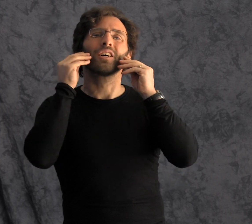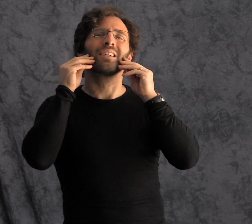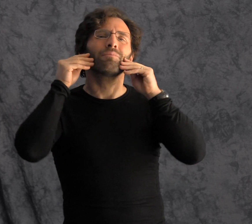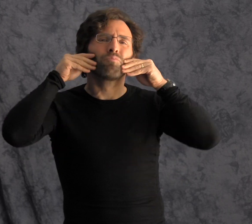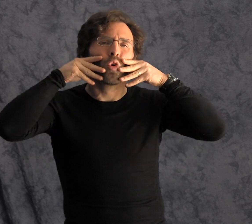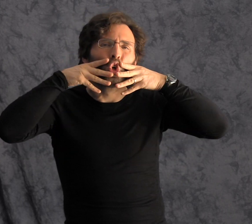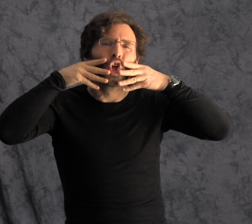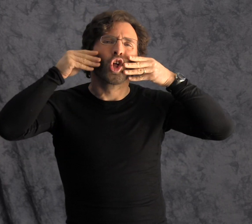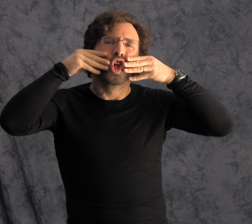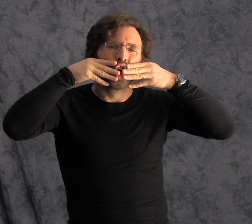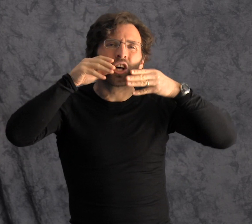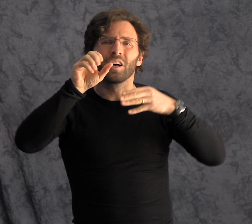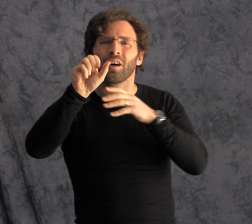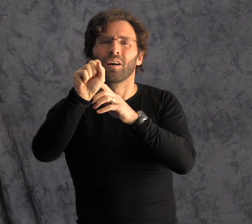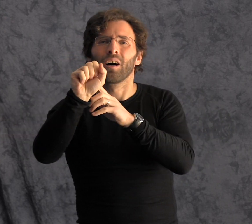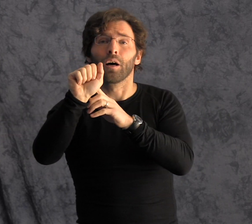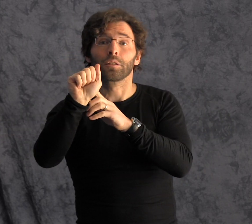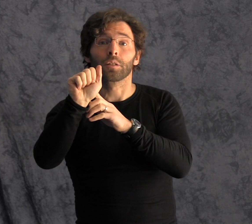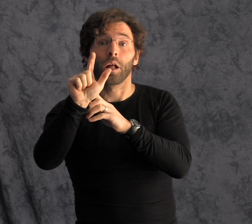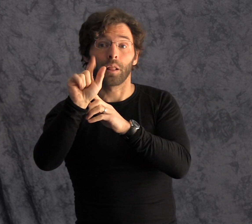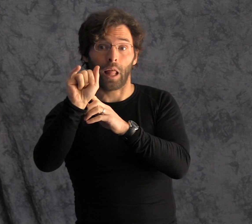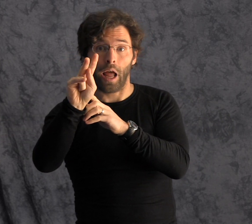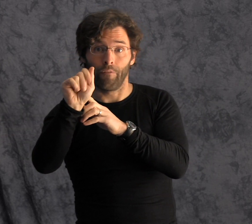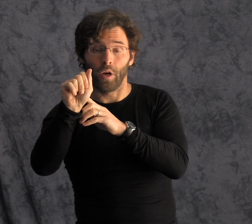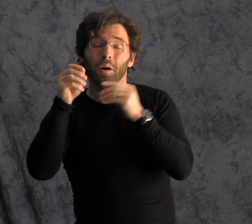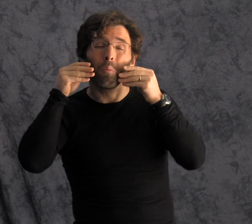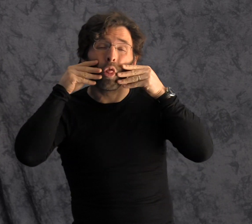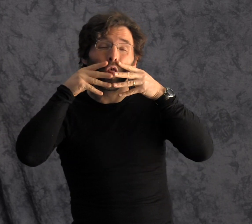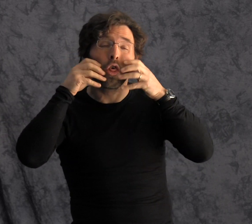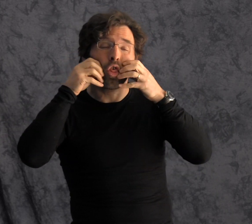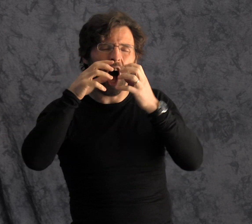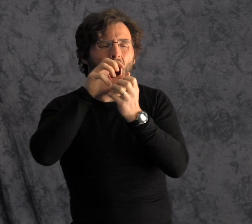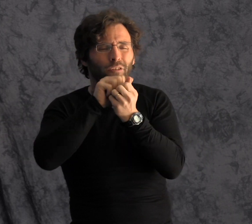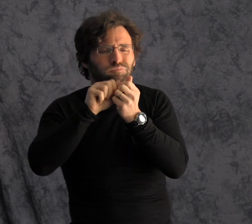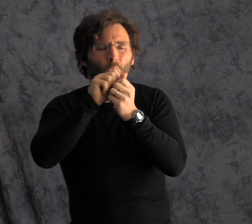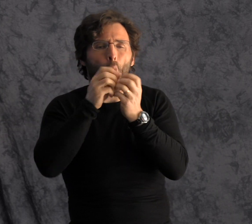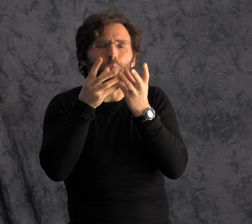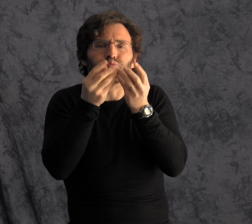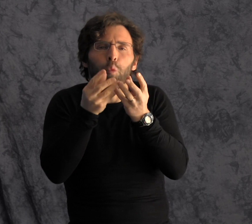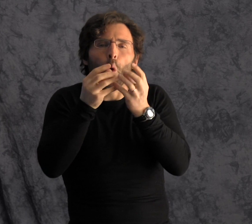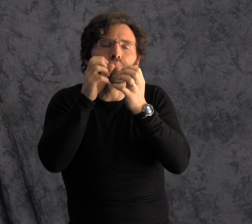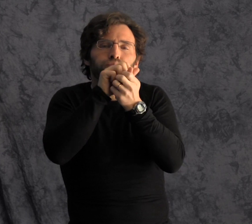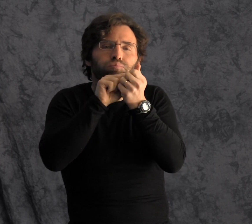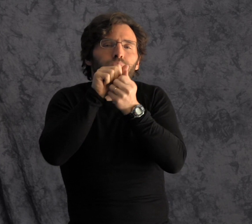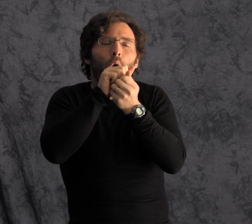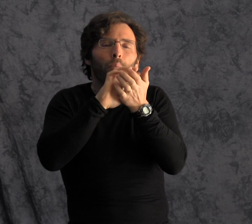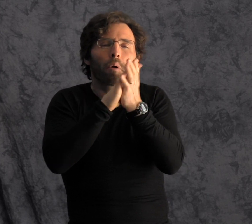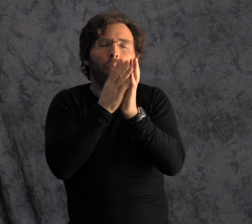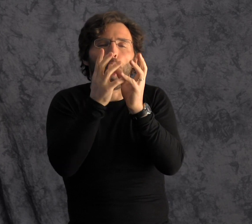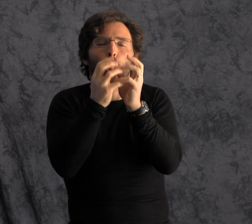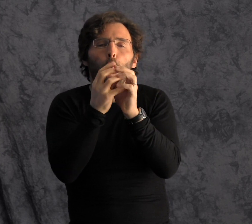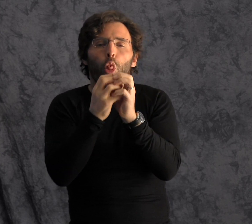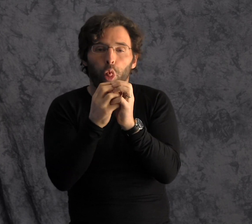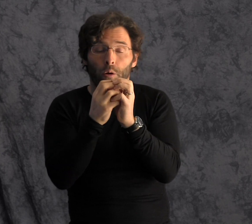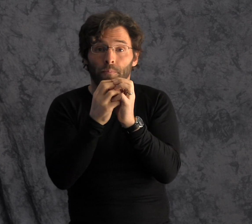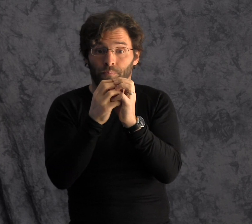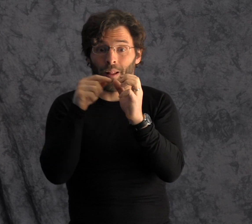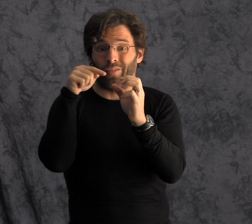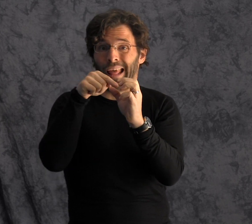Chewing will allow you to produce a very small round ball of food known as a bolus that will be sent through your esophagus into your